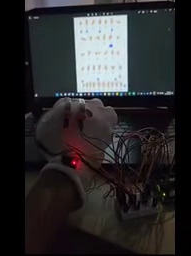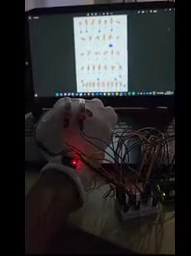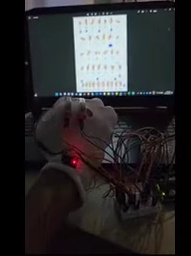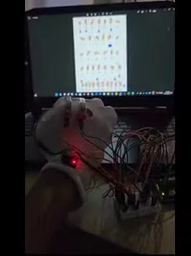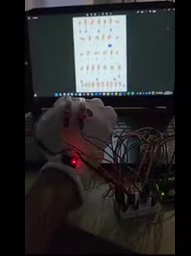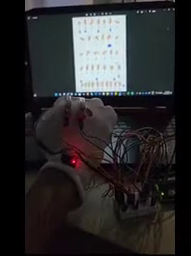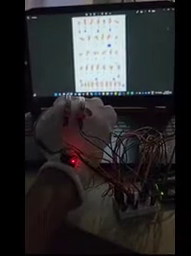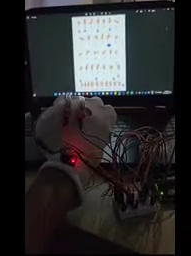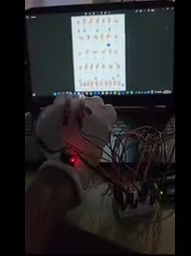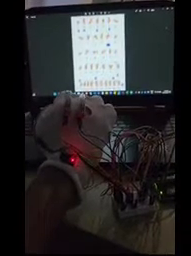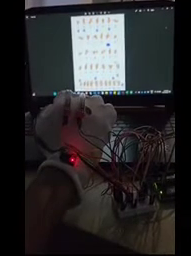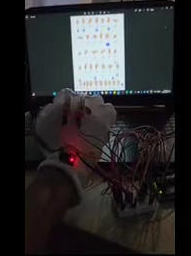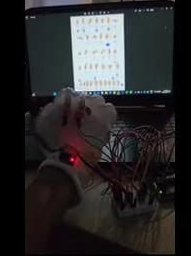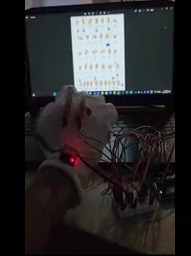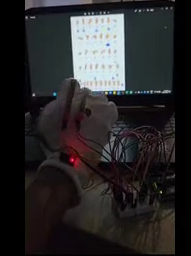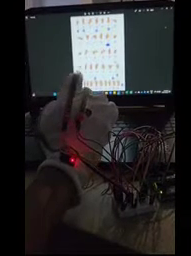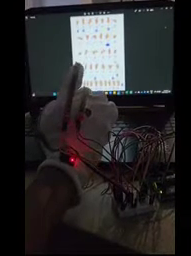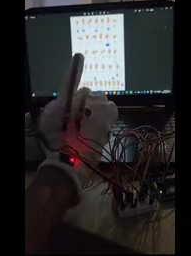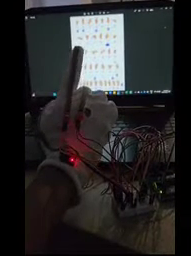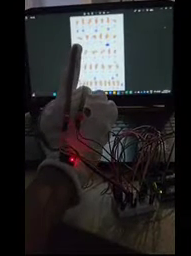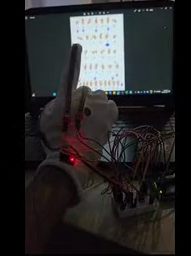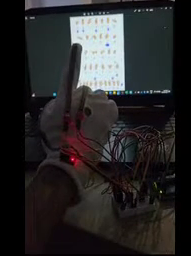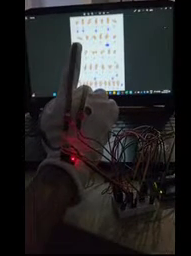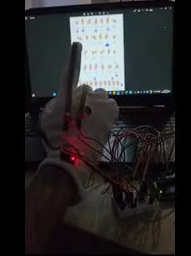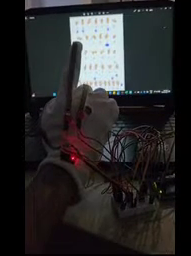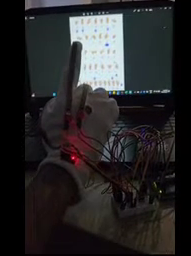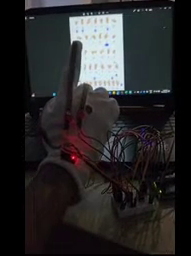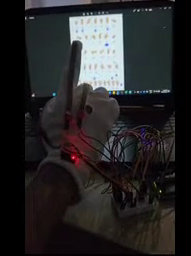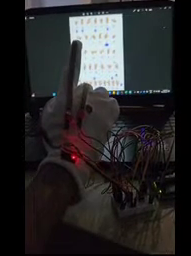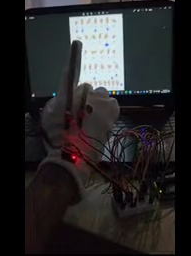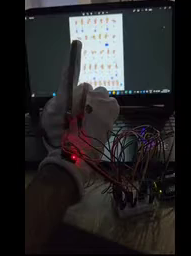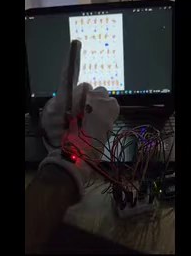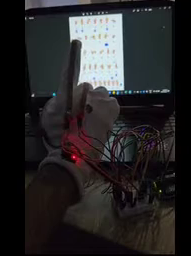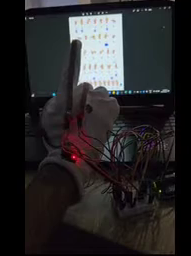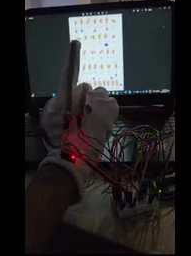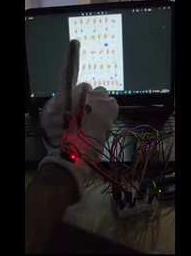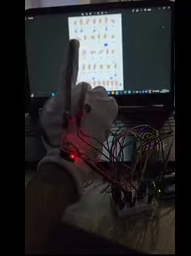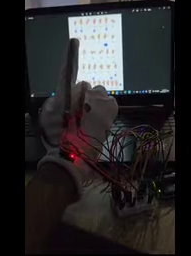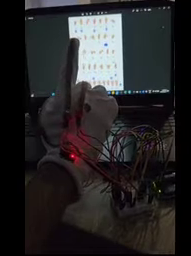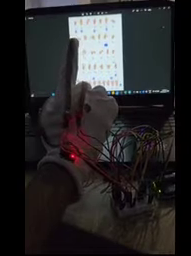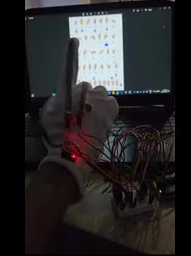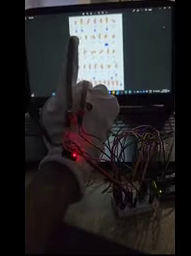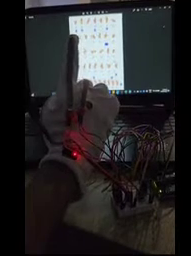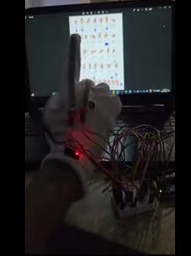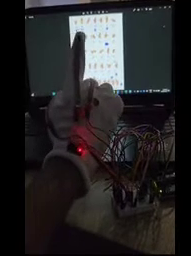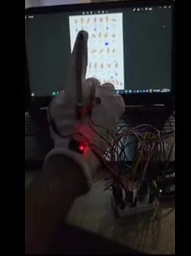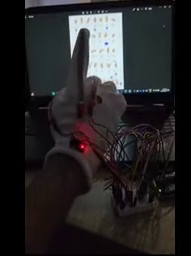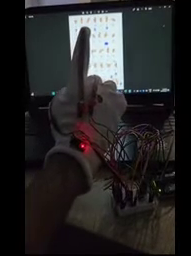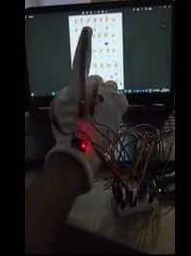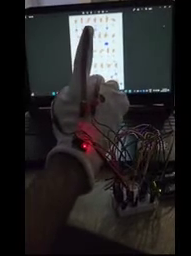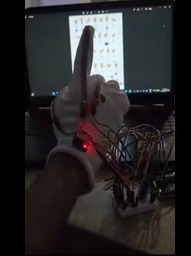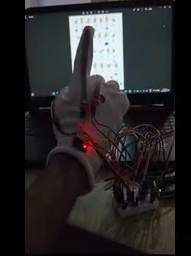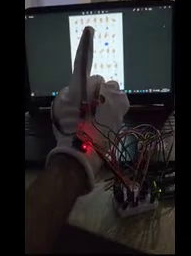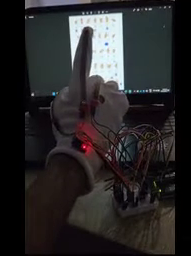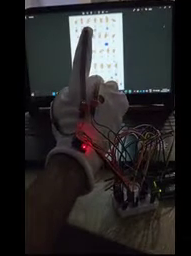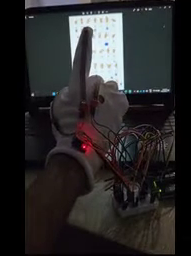Maybe we can replicate the language D, gesture D. So this should be something like